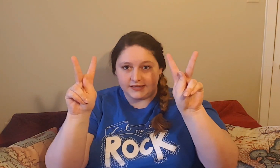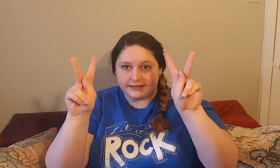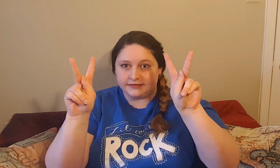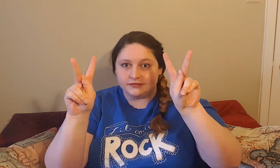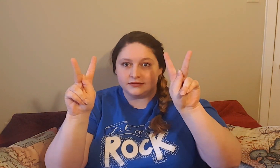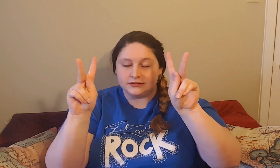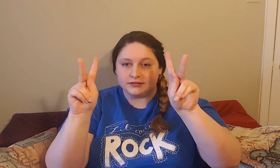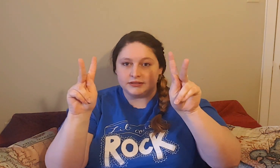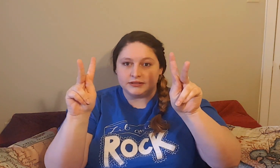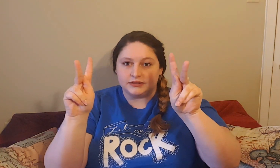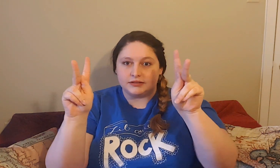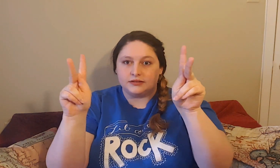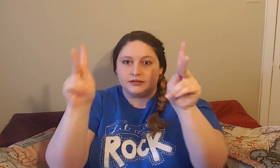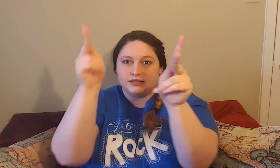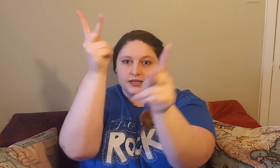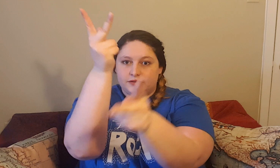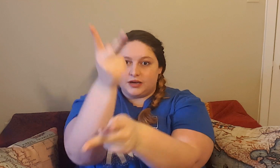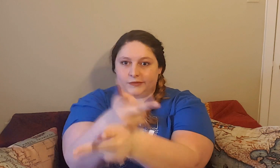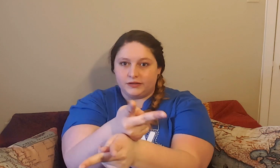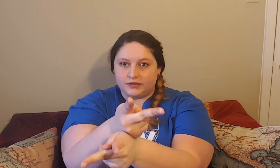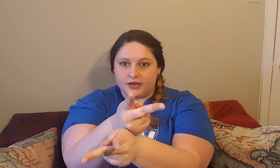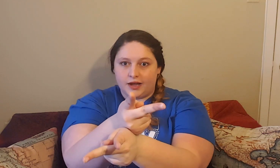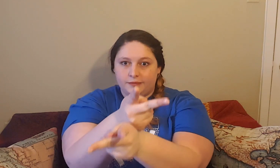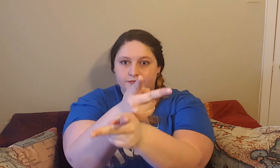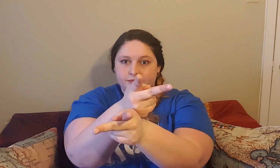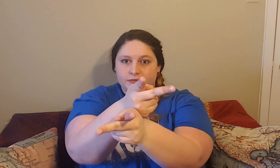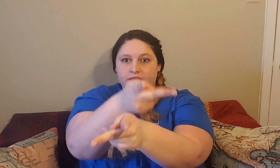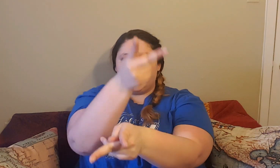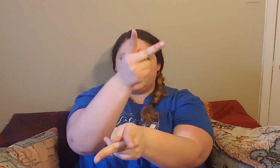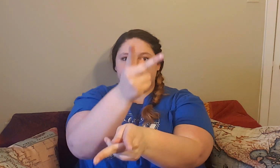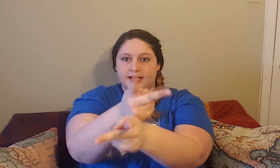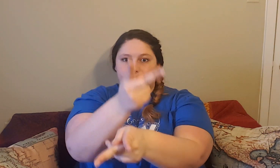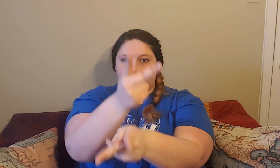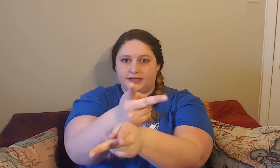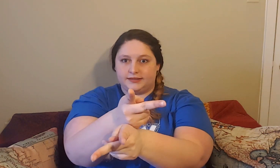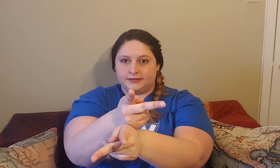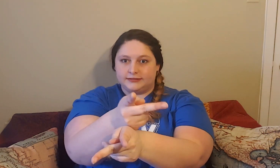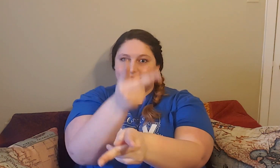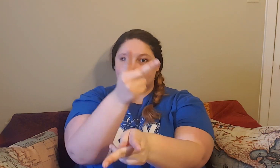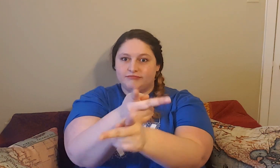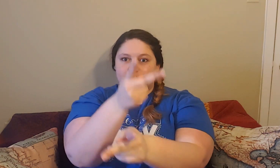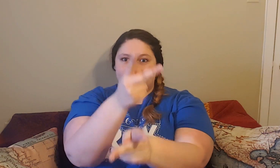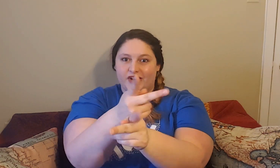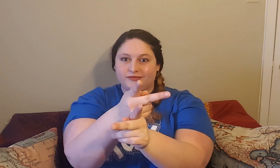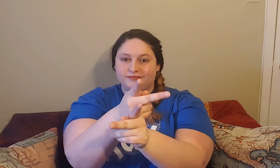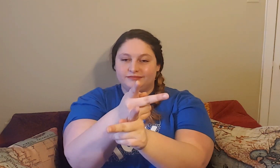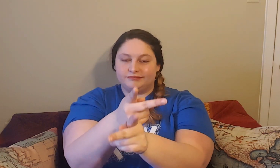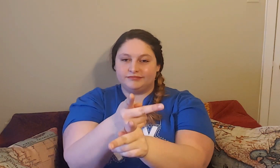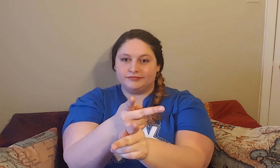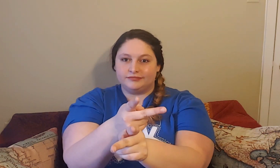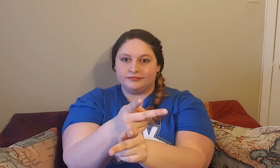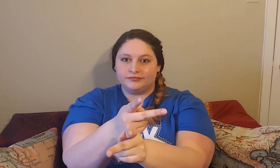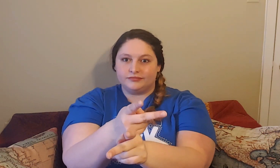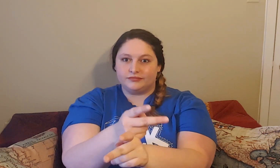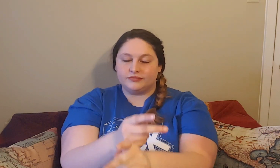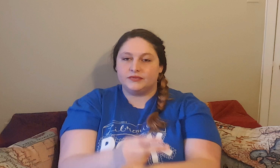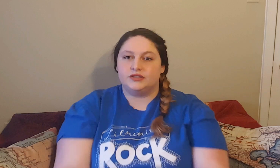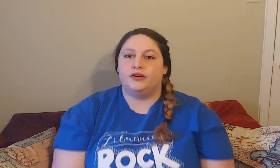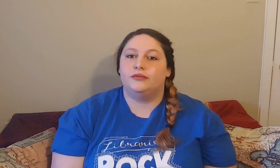K's. Take your dominant on top and tap twice. Take care. So,